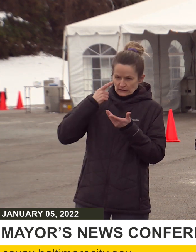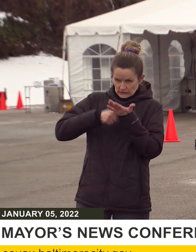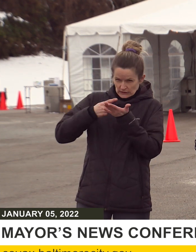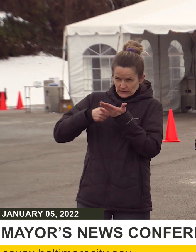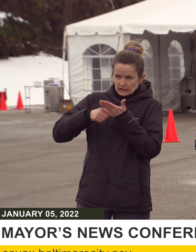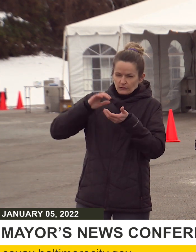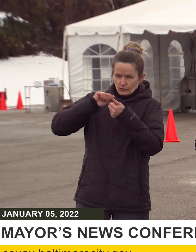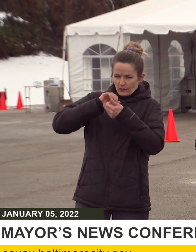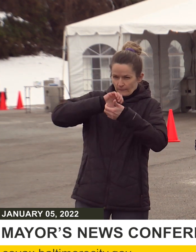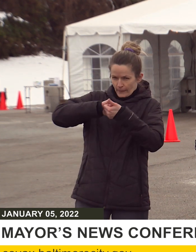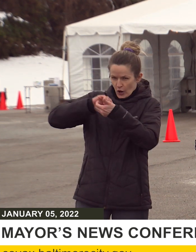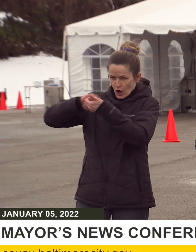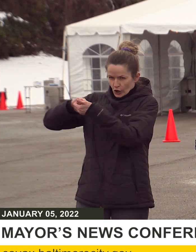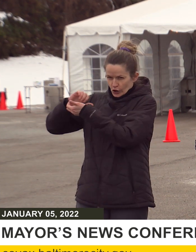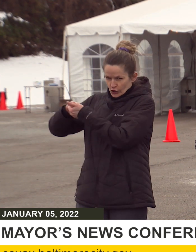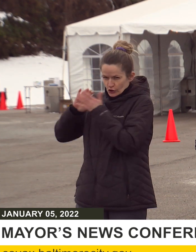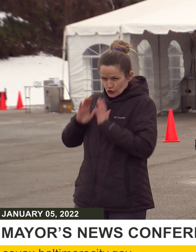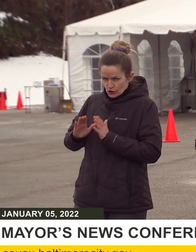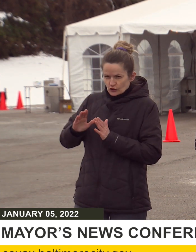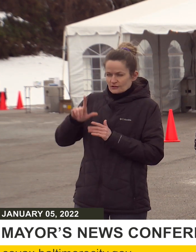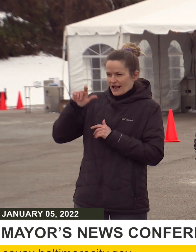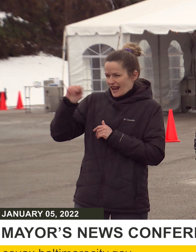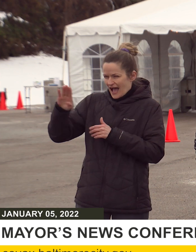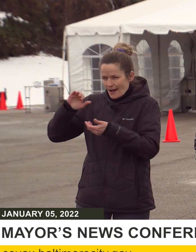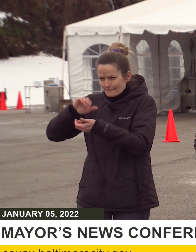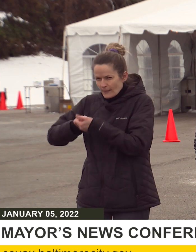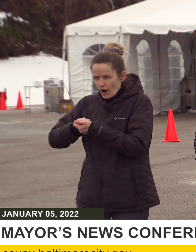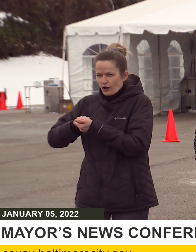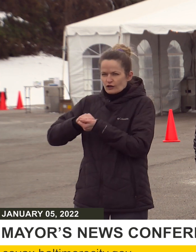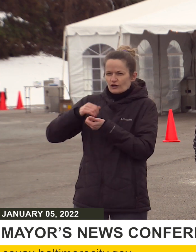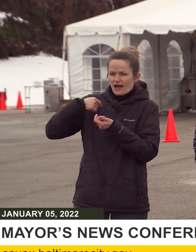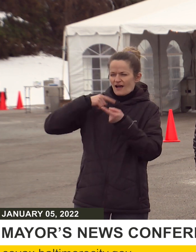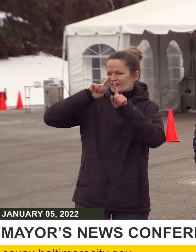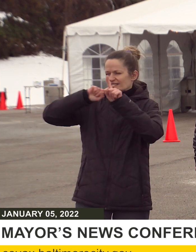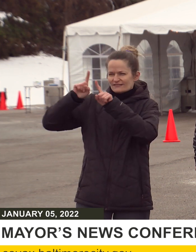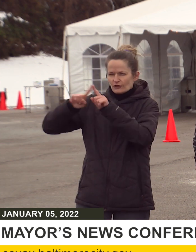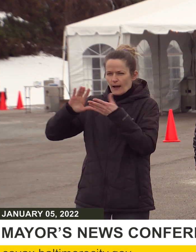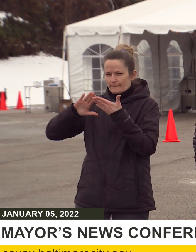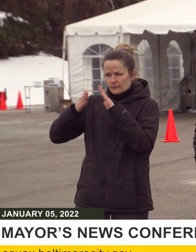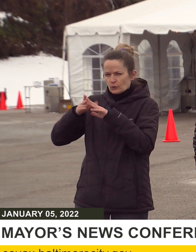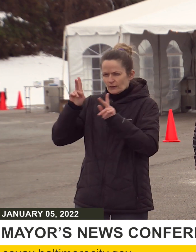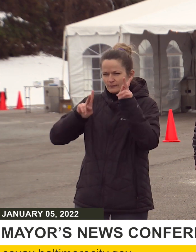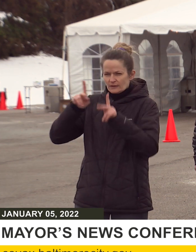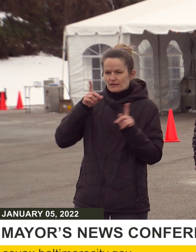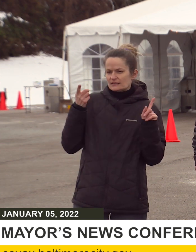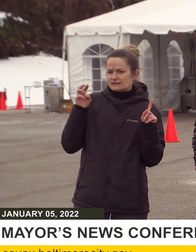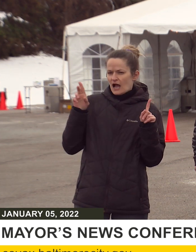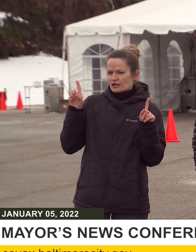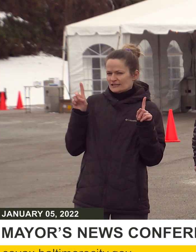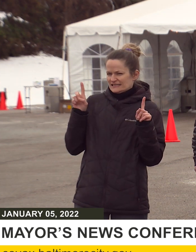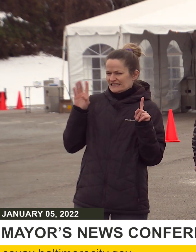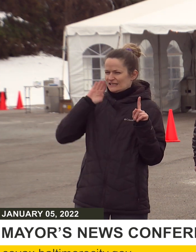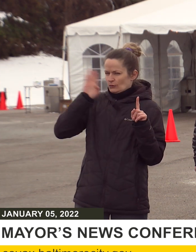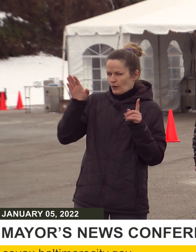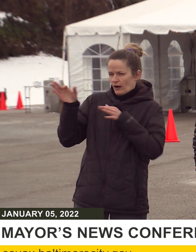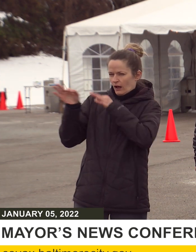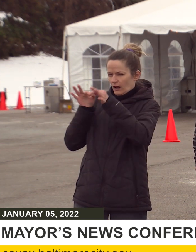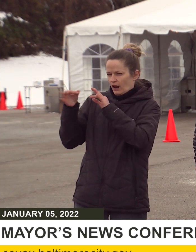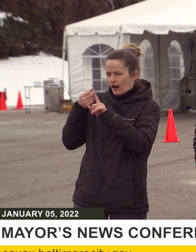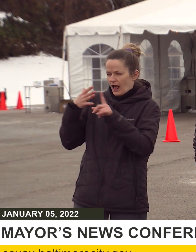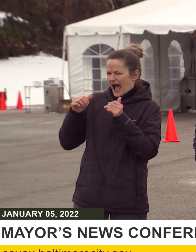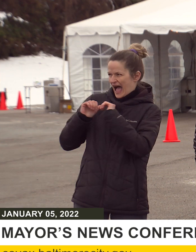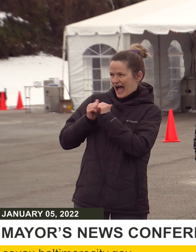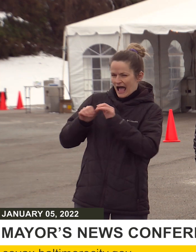Streets giving them out, other community organizations. I'll let Dr. D run down the list of how that's going to be done, in addition to the ones that were given to the school